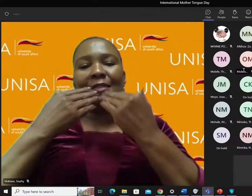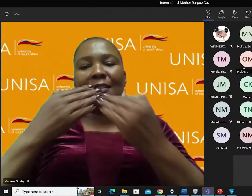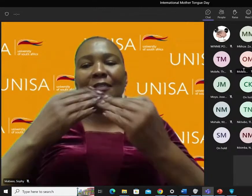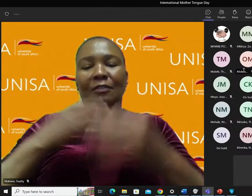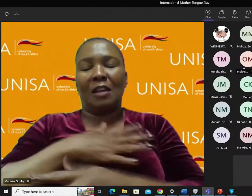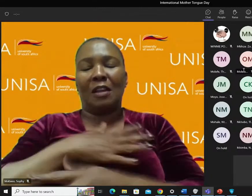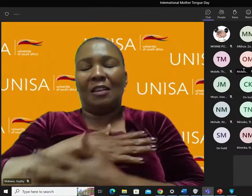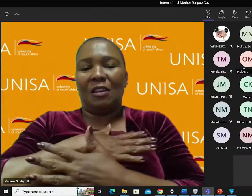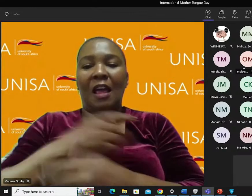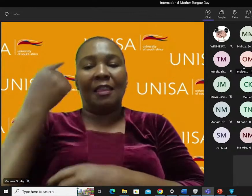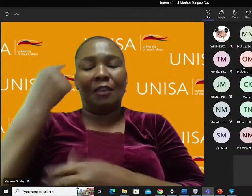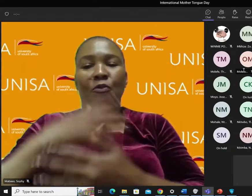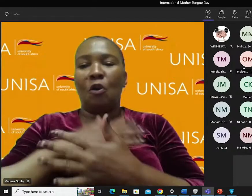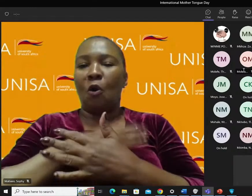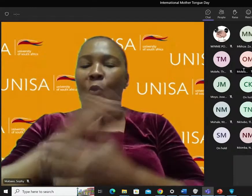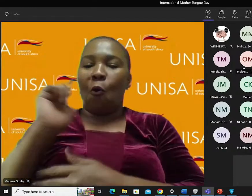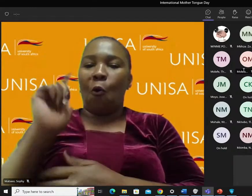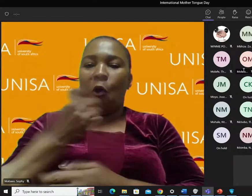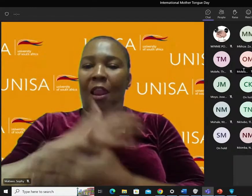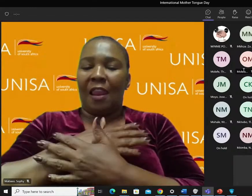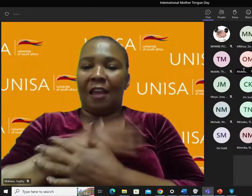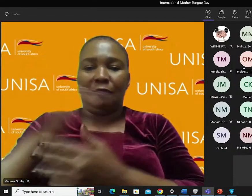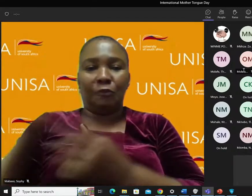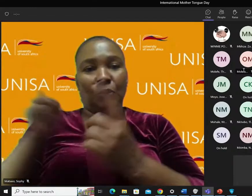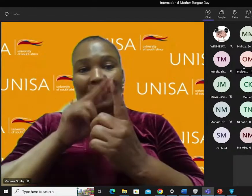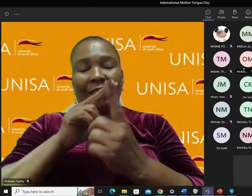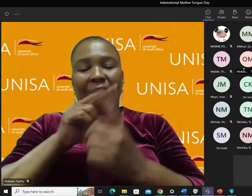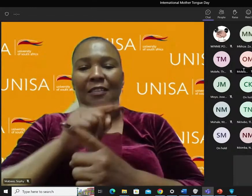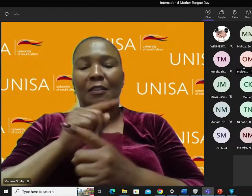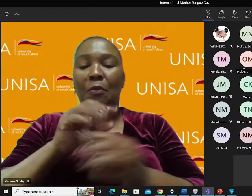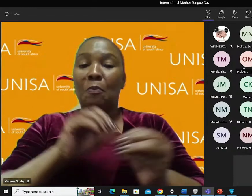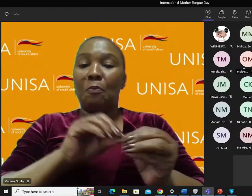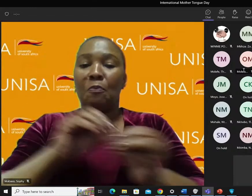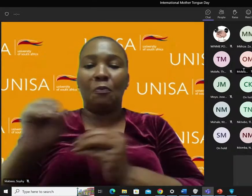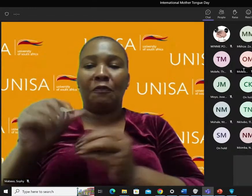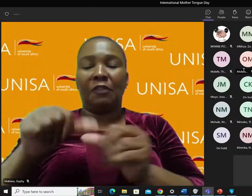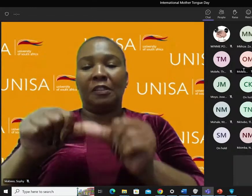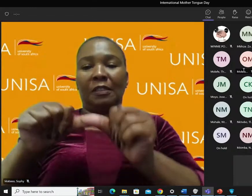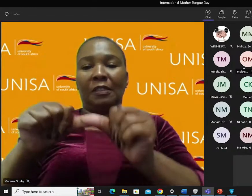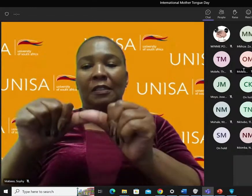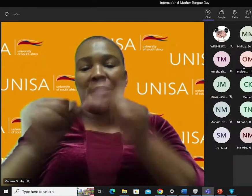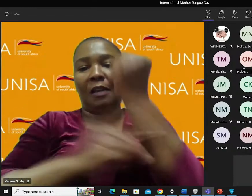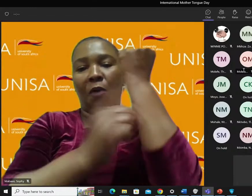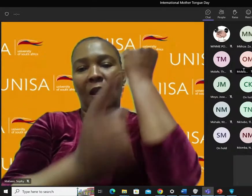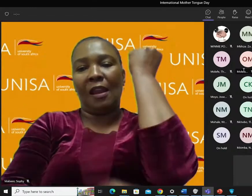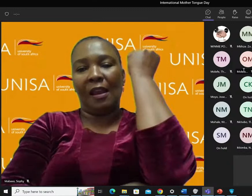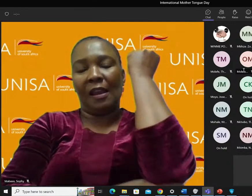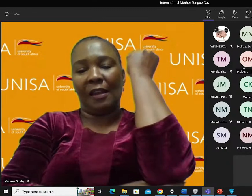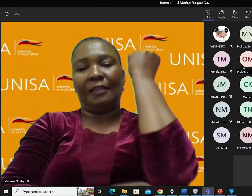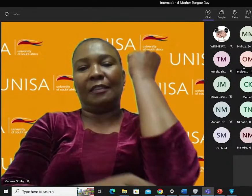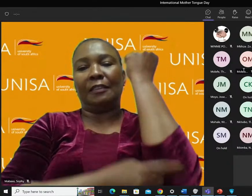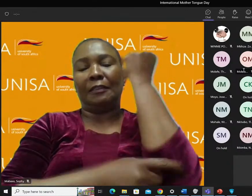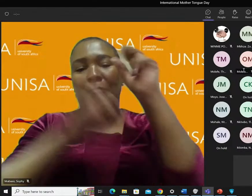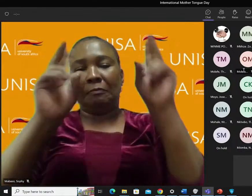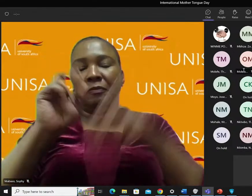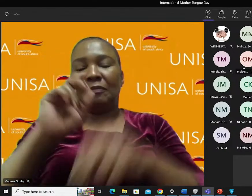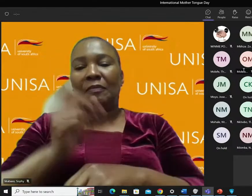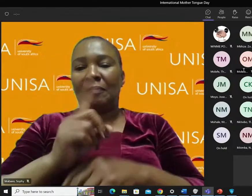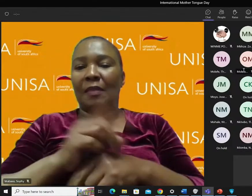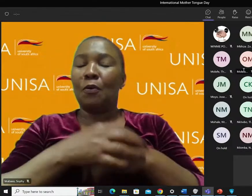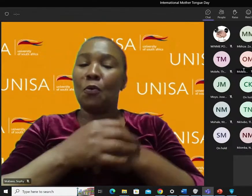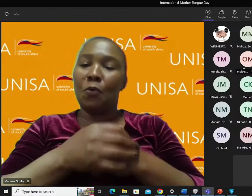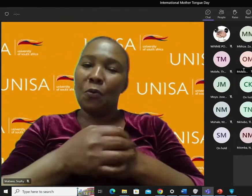it. Thank you. Moving forward to our last item of the program.